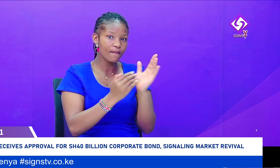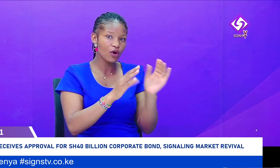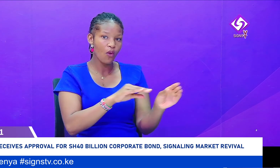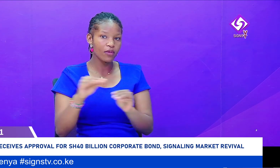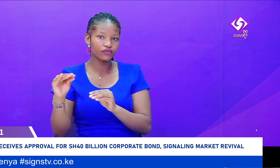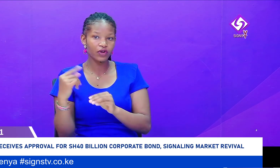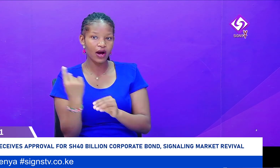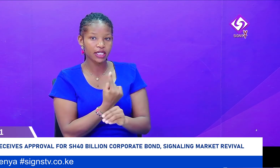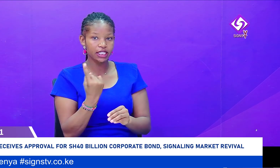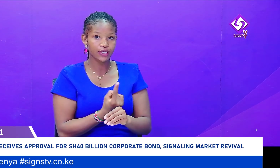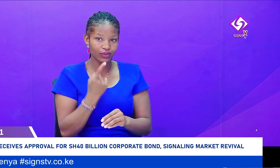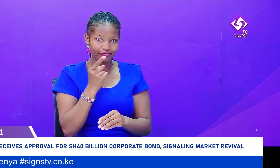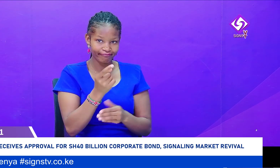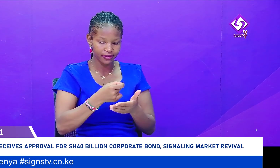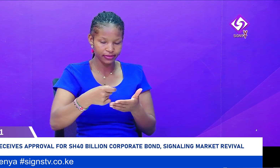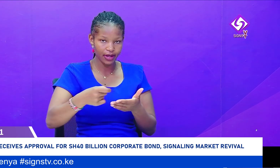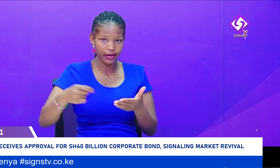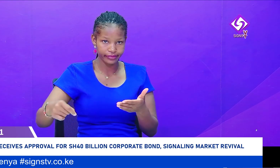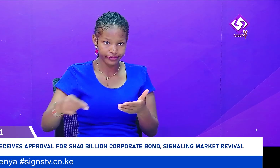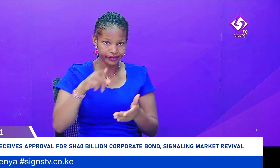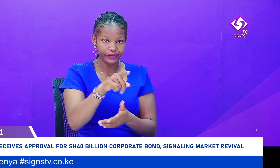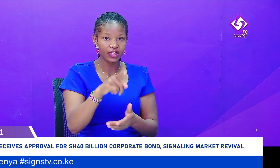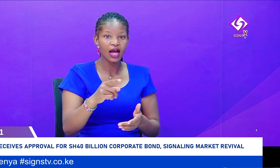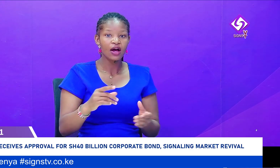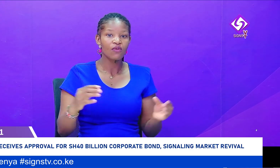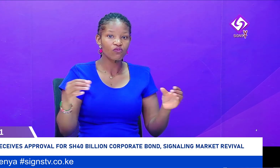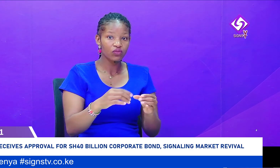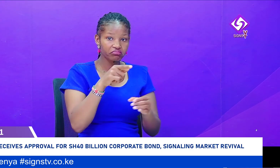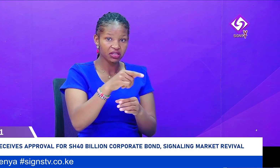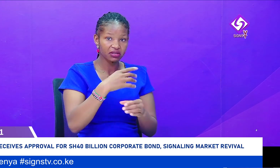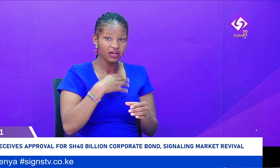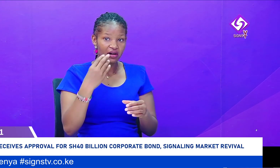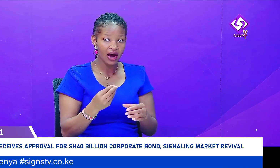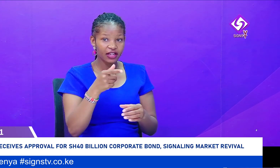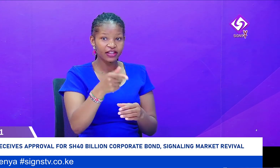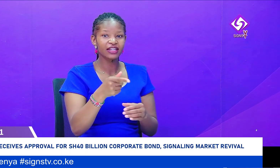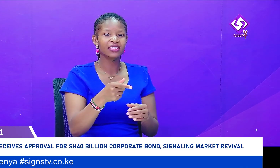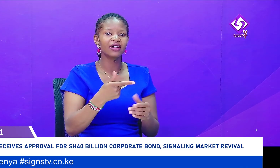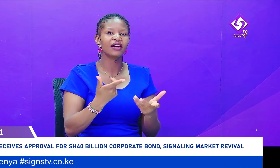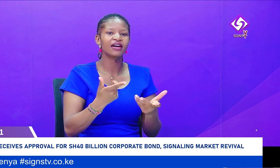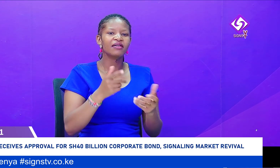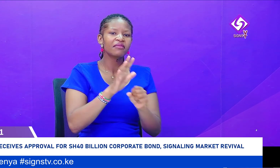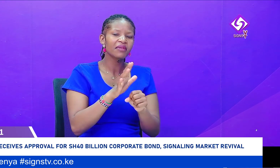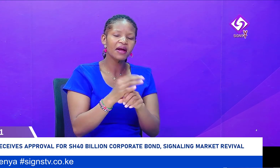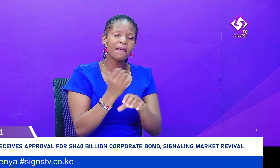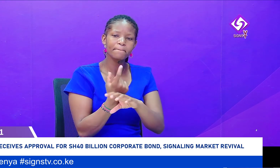signals a significant return of confidence and